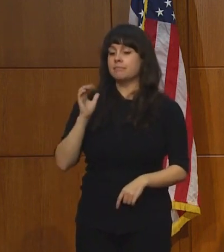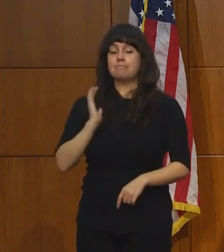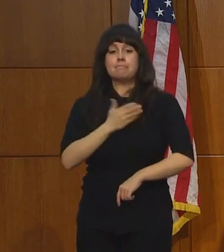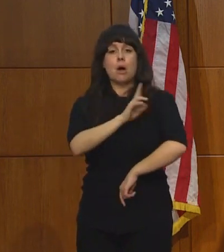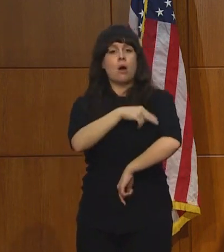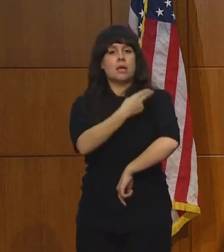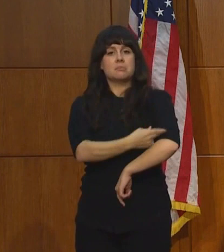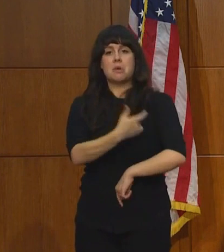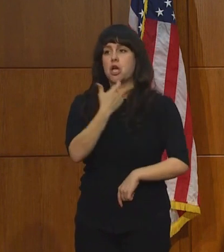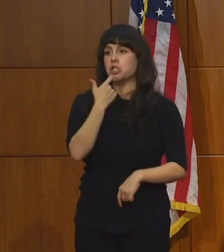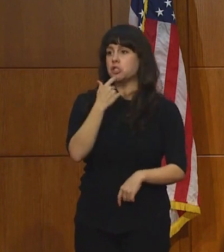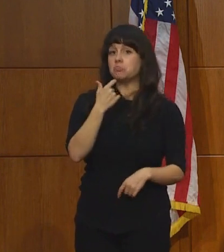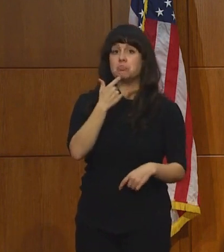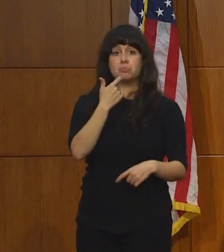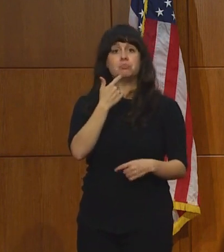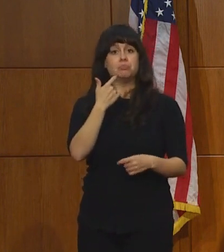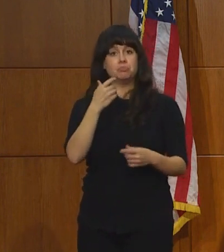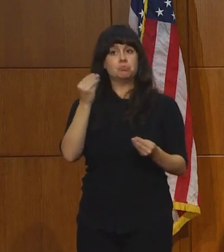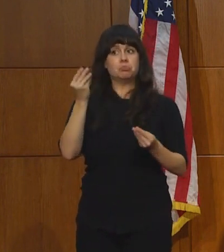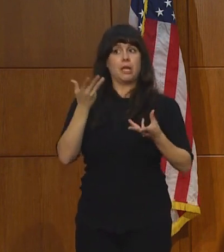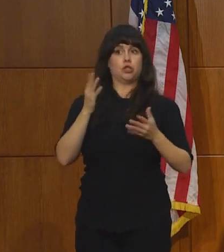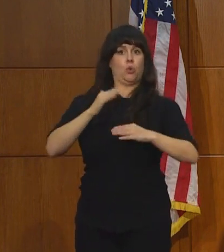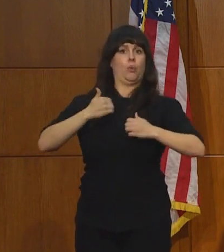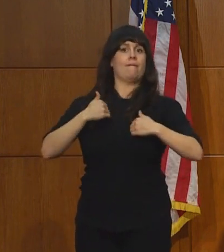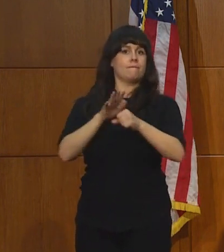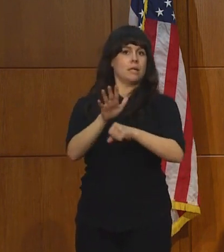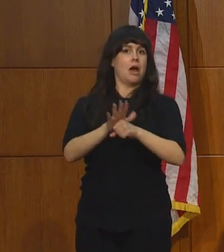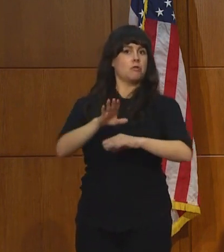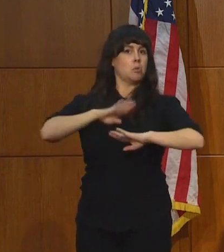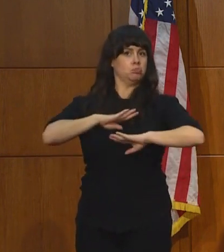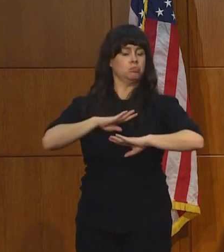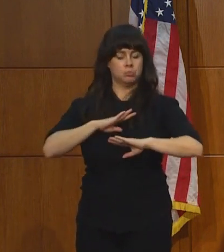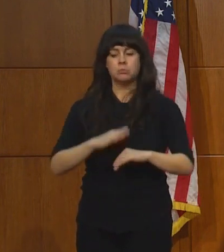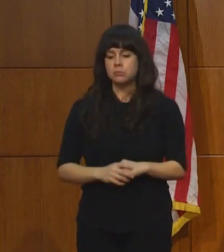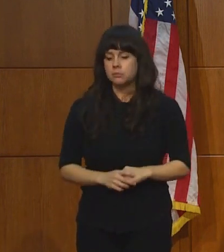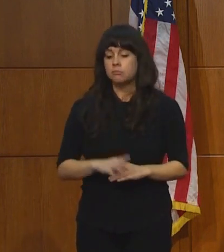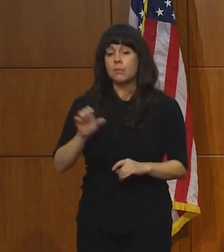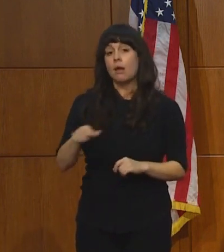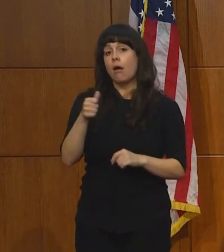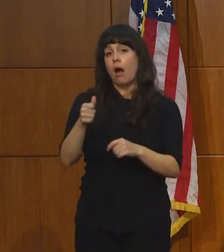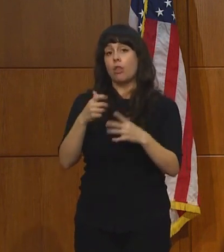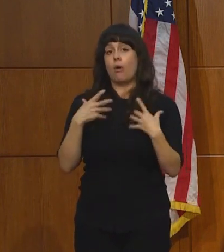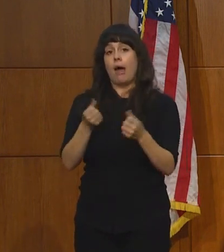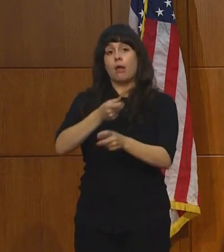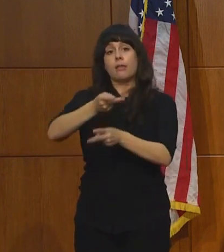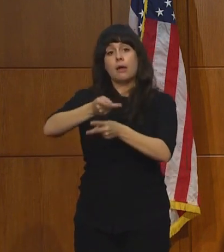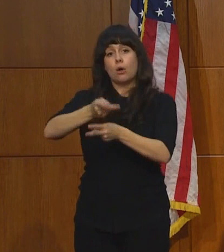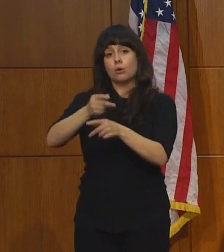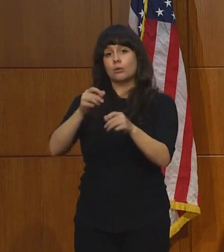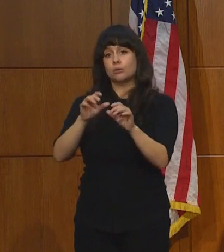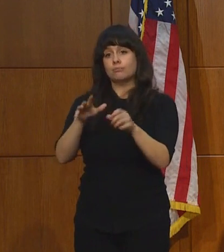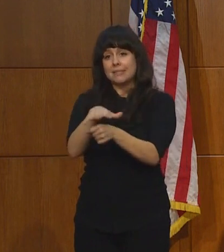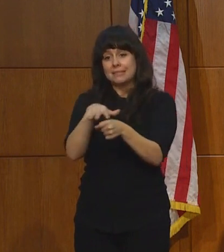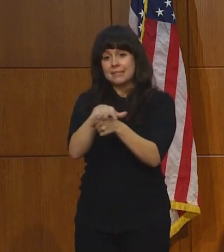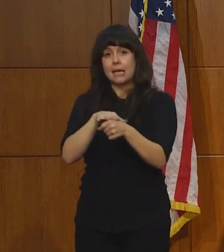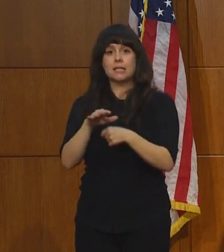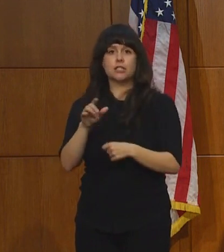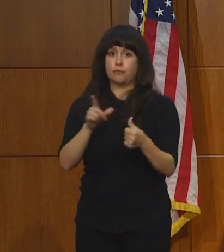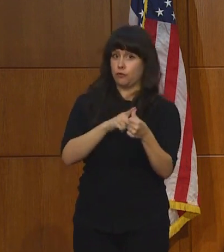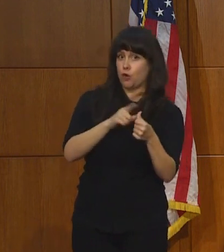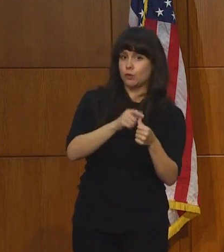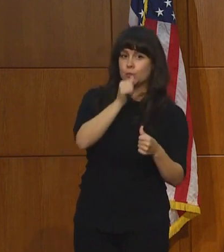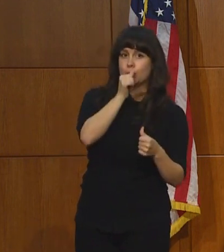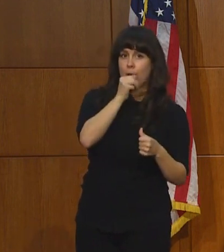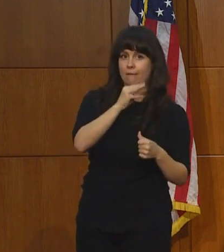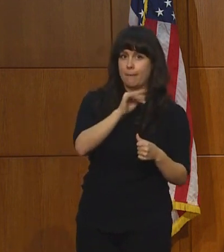unmet needs for PPE supply. Other healthcare settings, which go first to the private market to buy